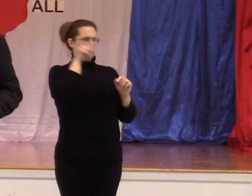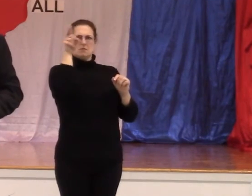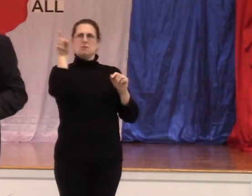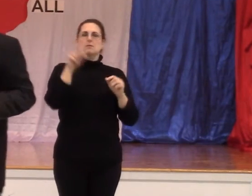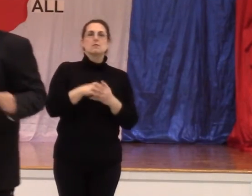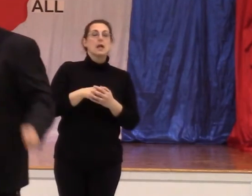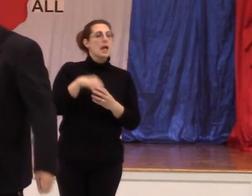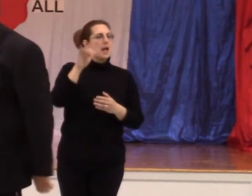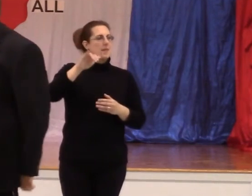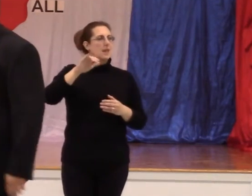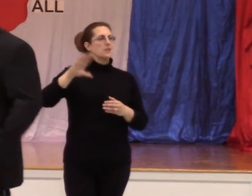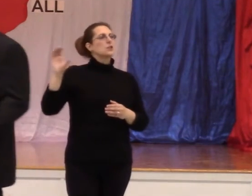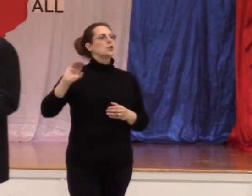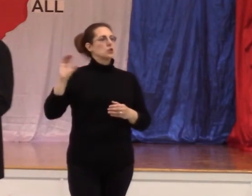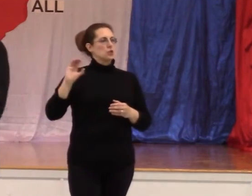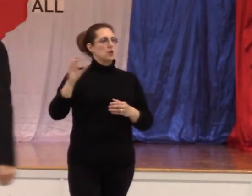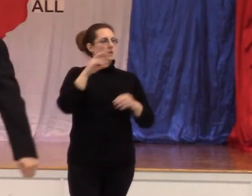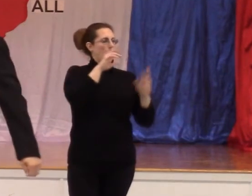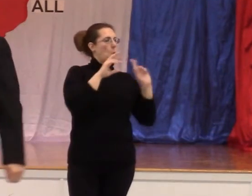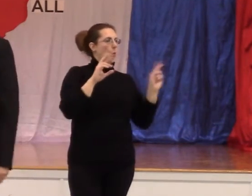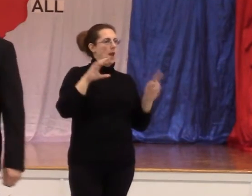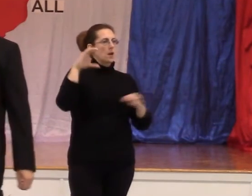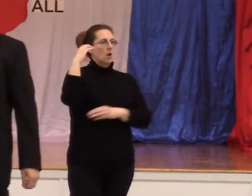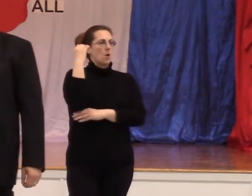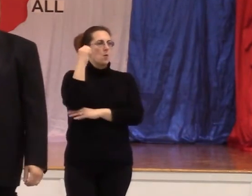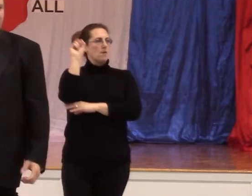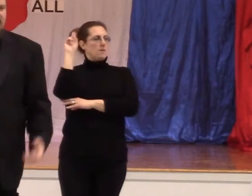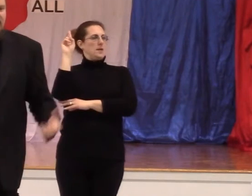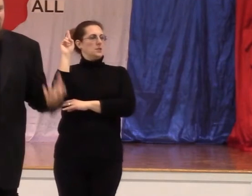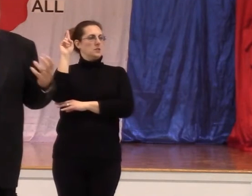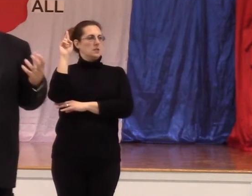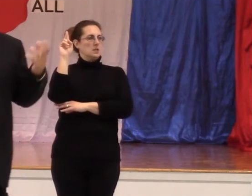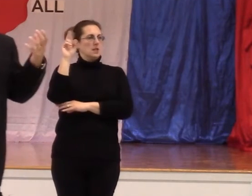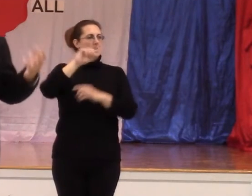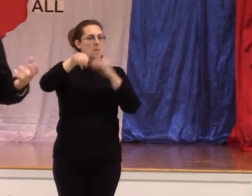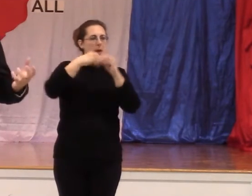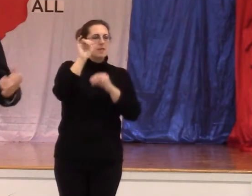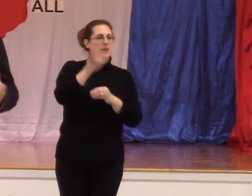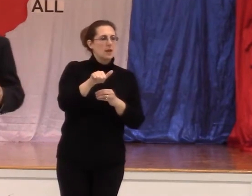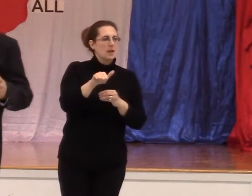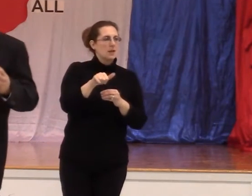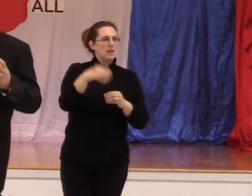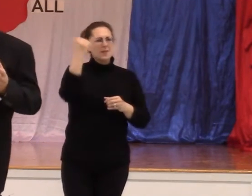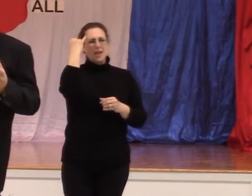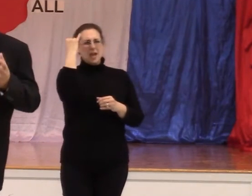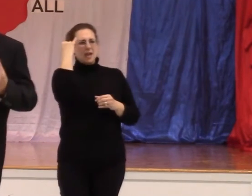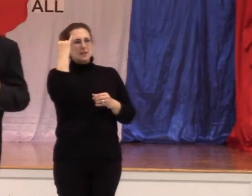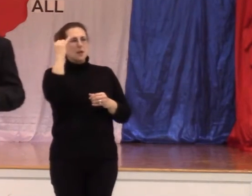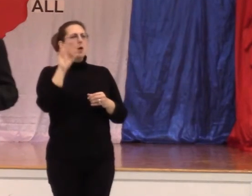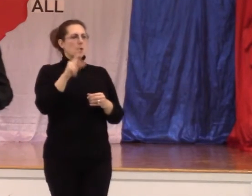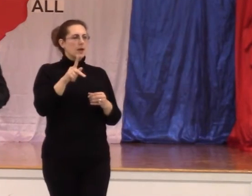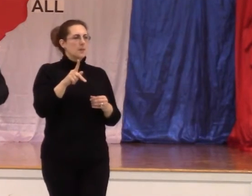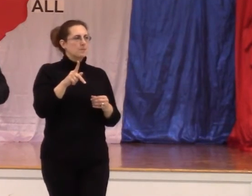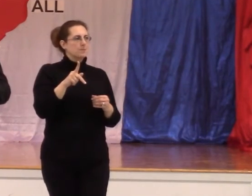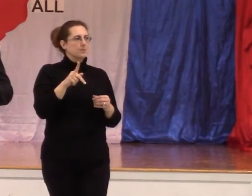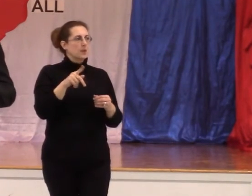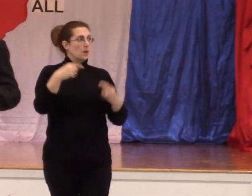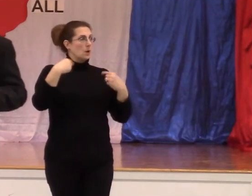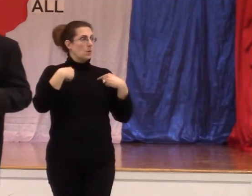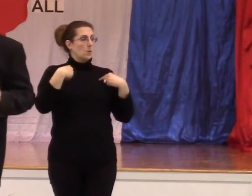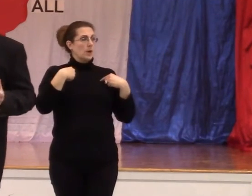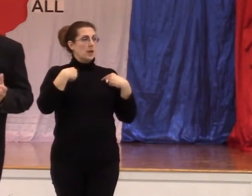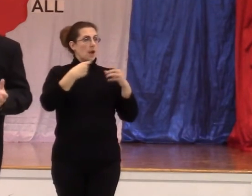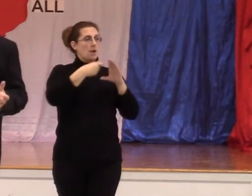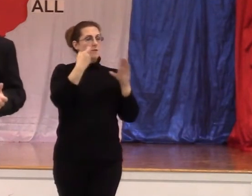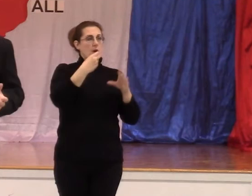what conservative Reformation, radical Reformation, that's what it's going to be about, is this idea of, okay, we come from the